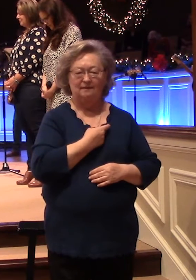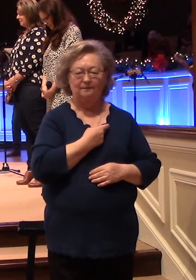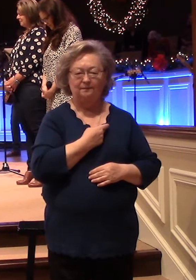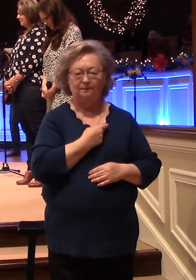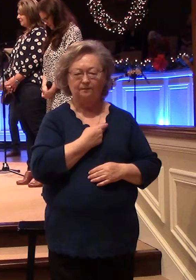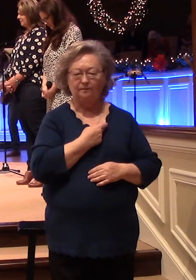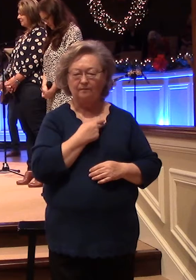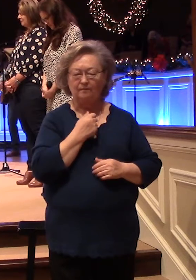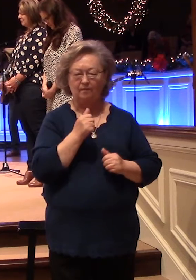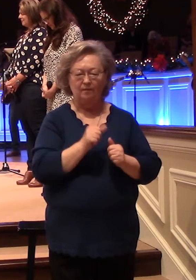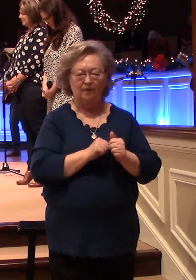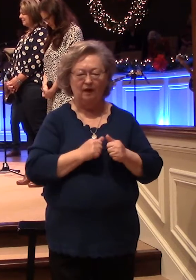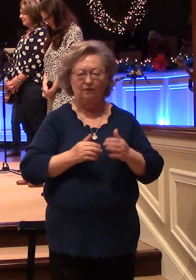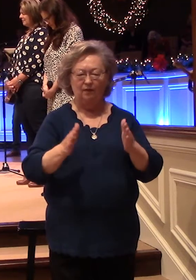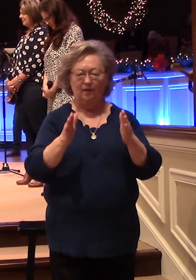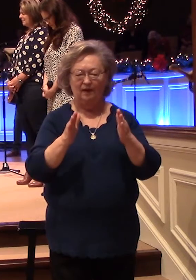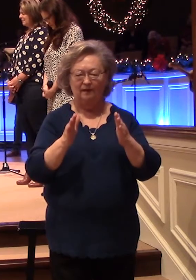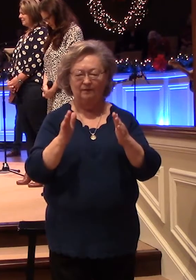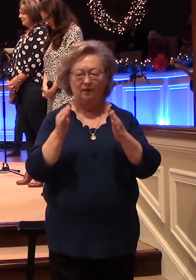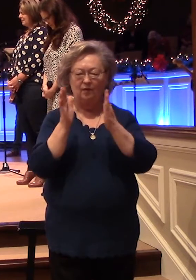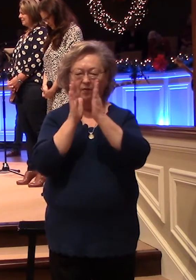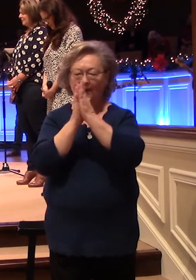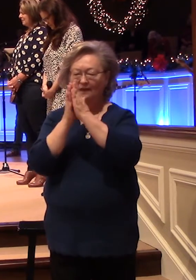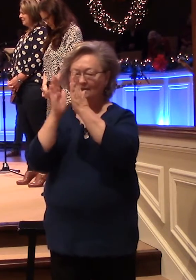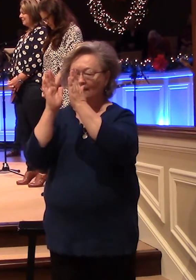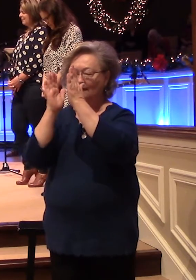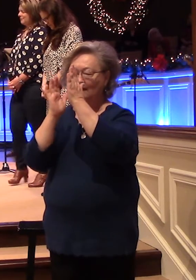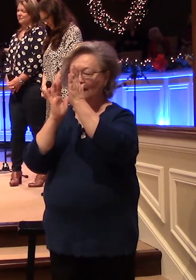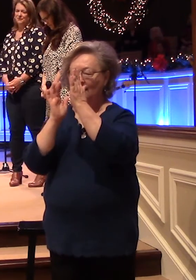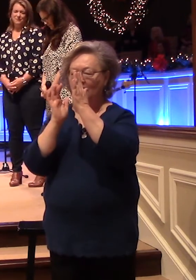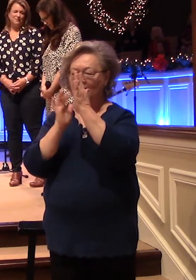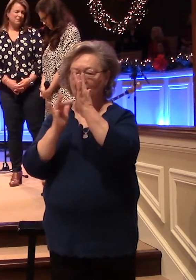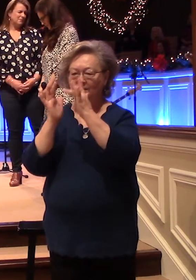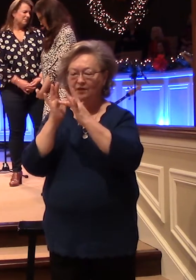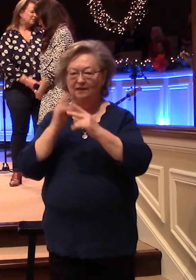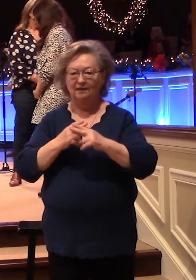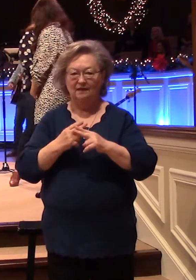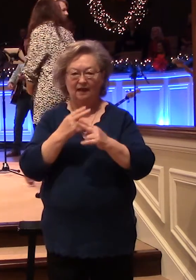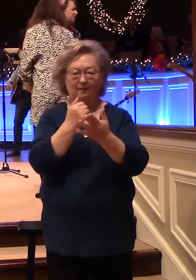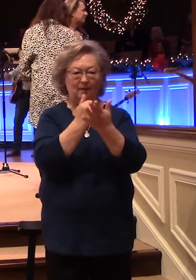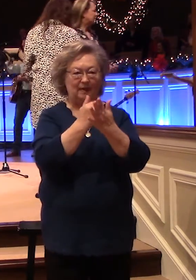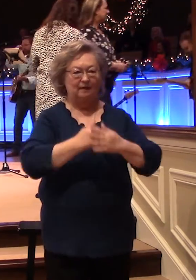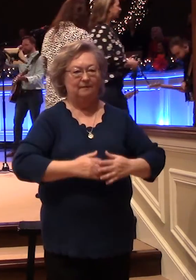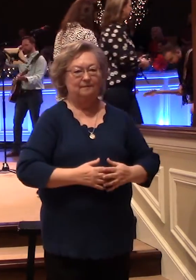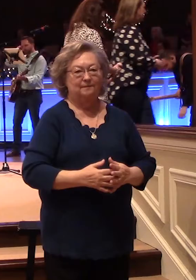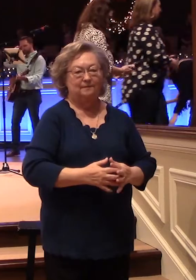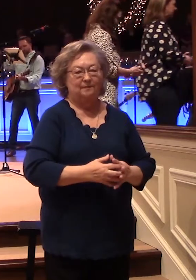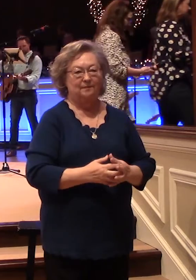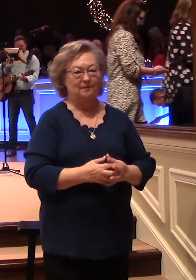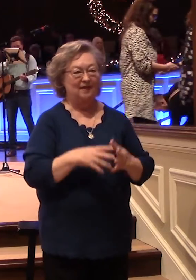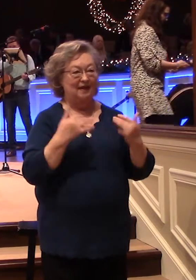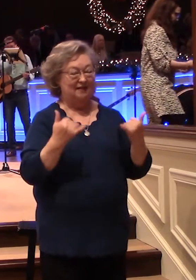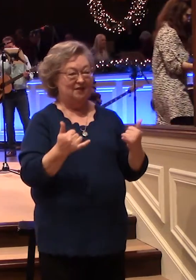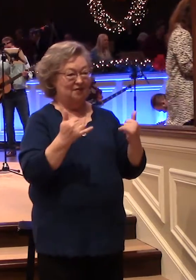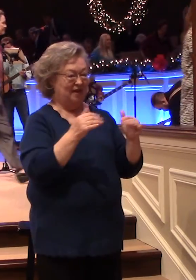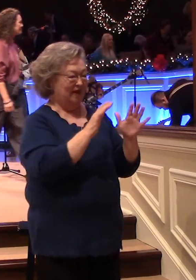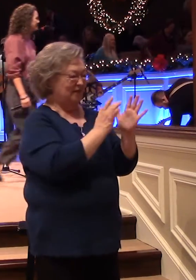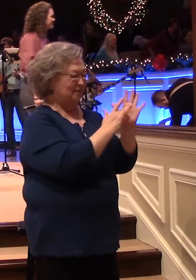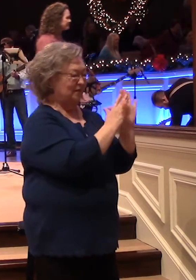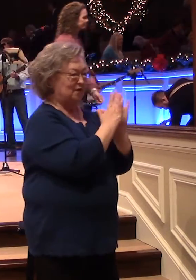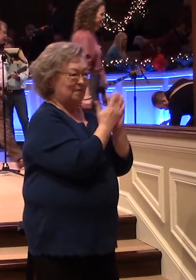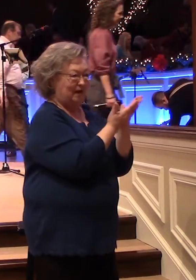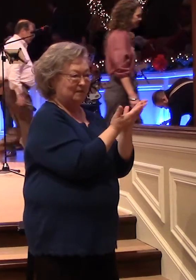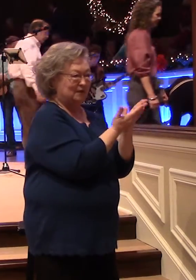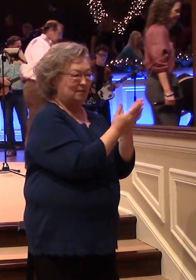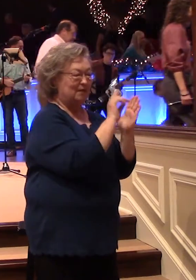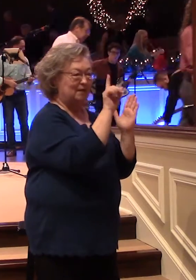We ask this in Jesus' name. Amen. Amen. Amen. And if you would open up your Bibles to 1 John